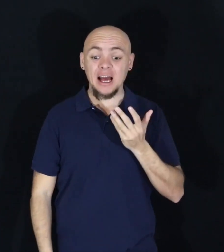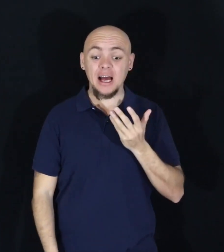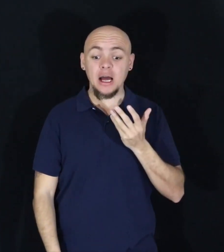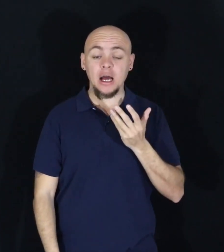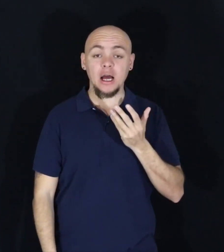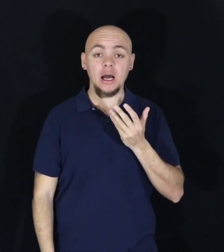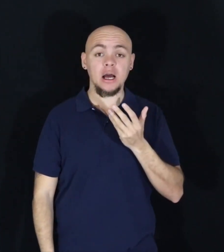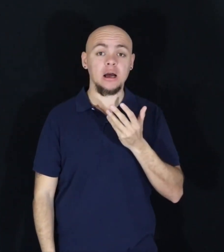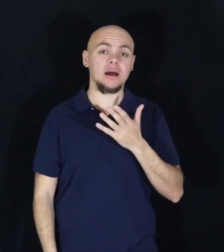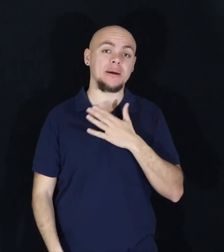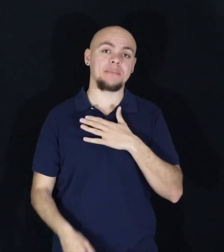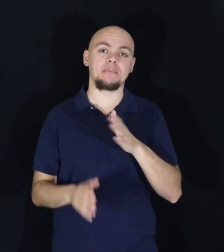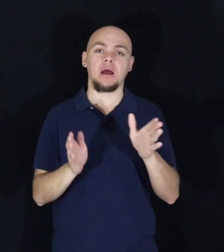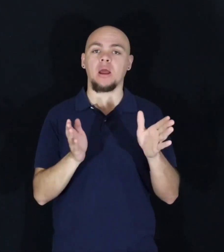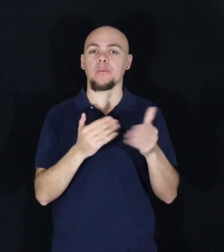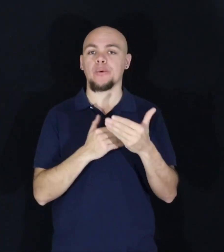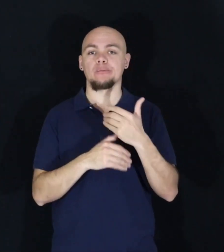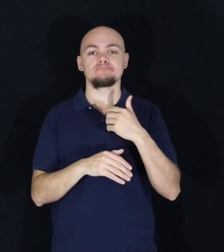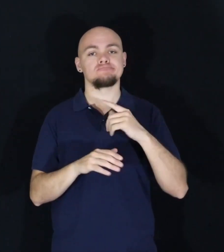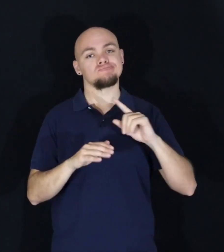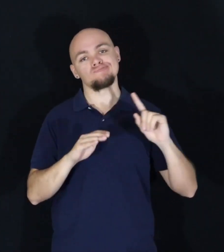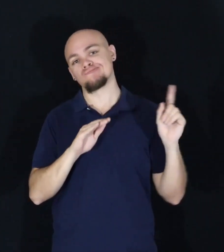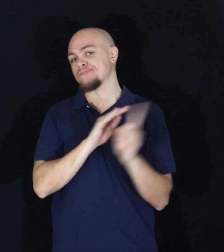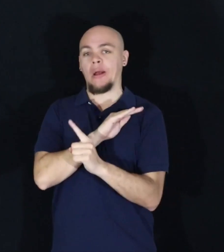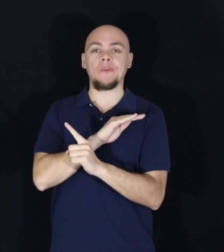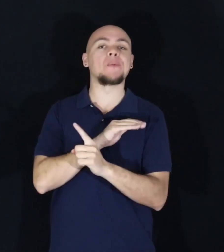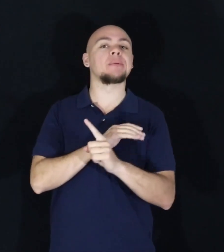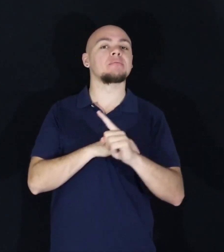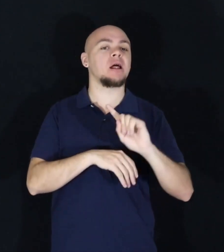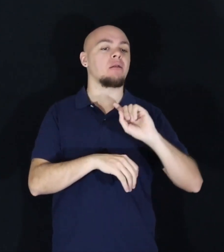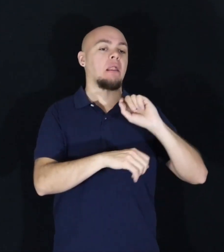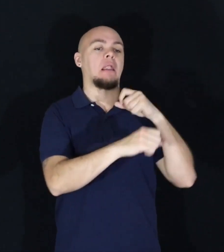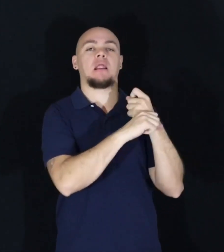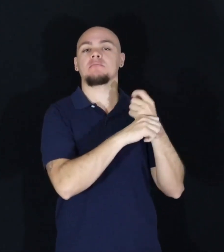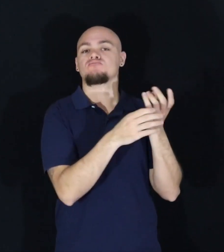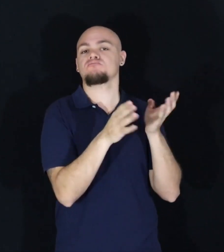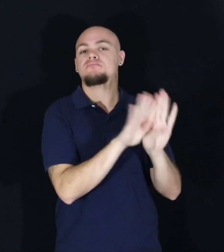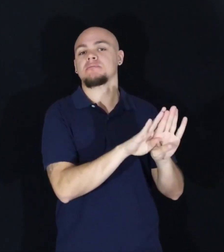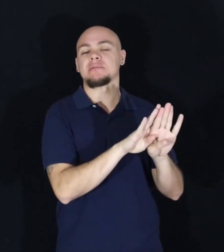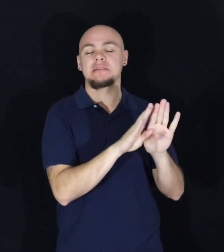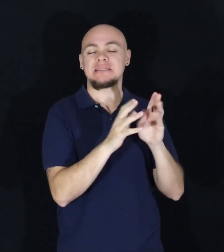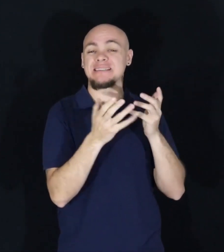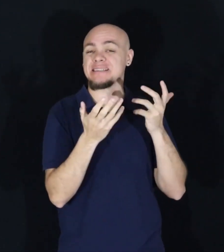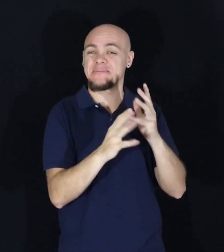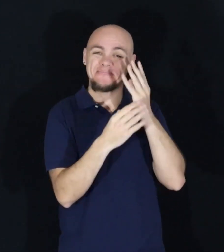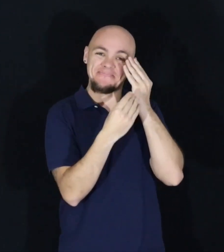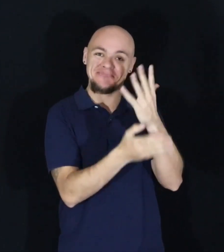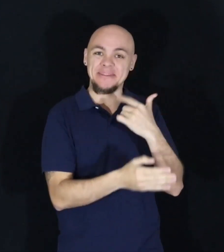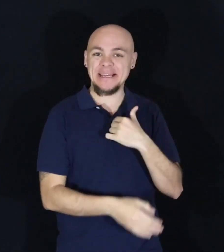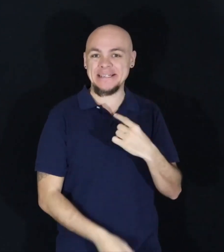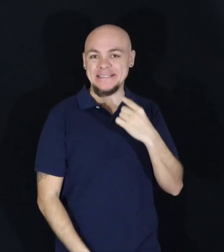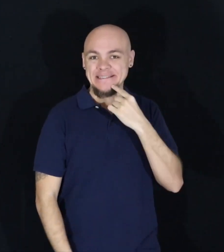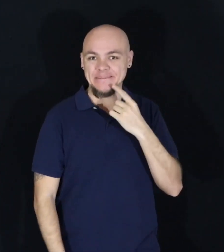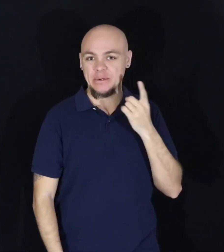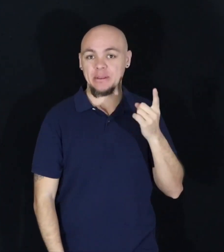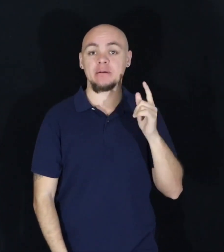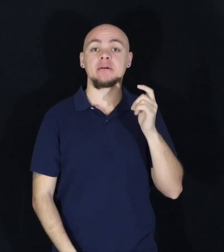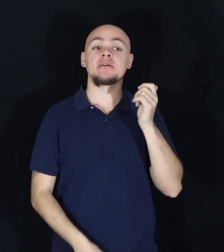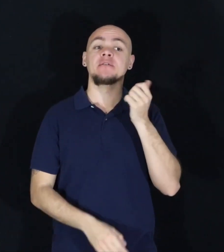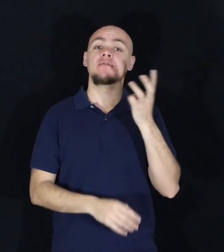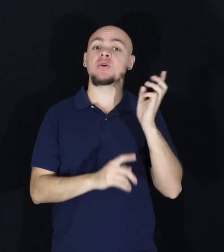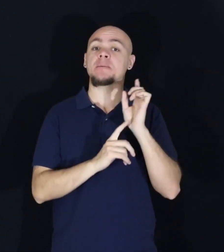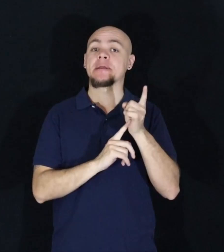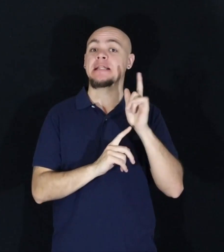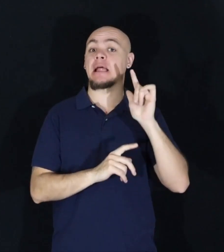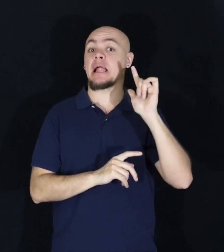I dashed to my room and locked the door behind me, fearful of disappointing them. A few minutes later, I heard a knock